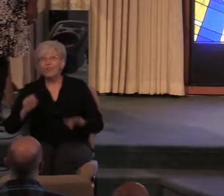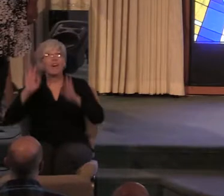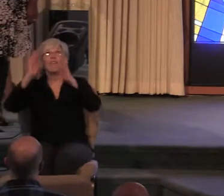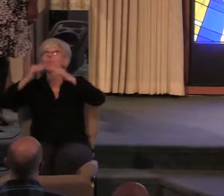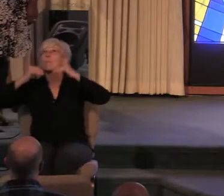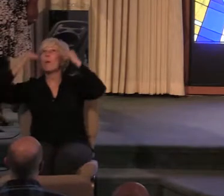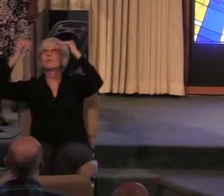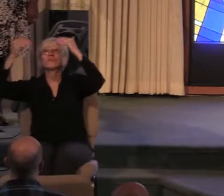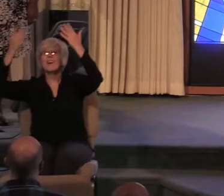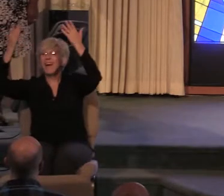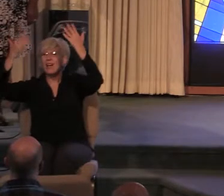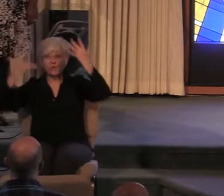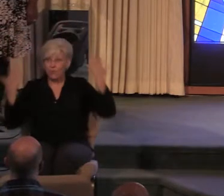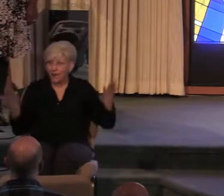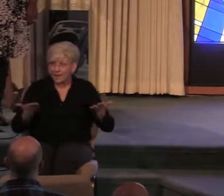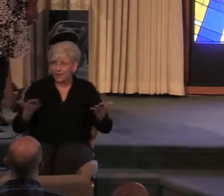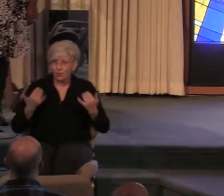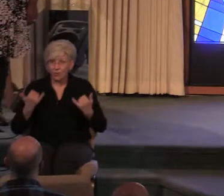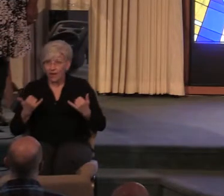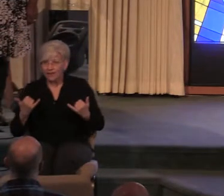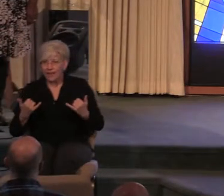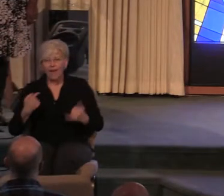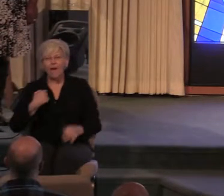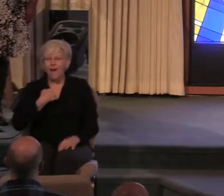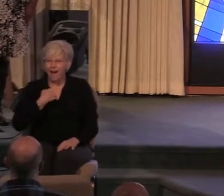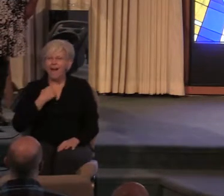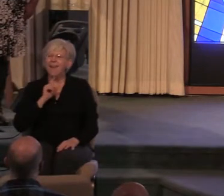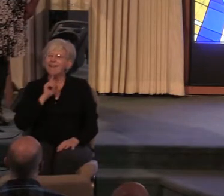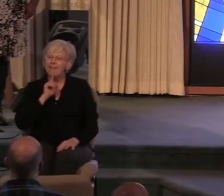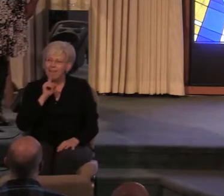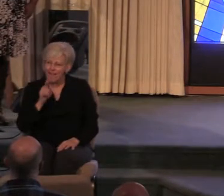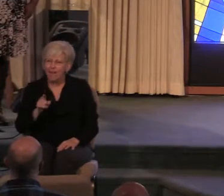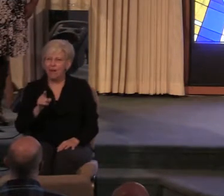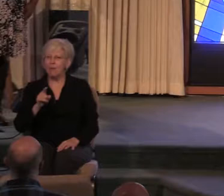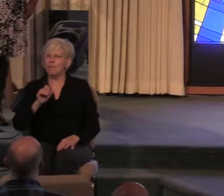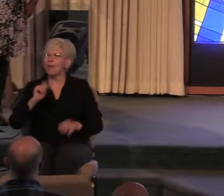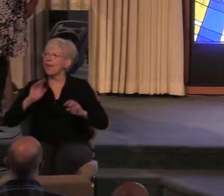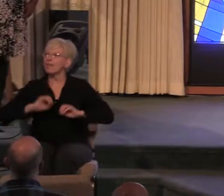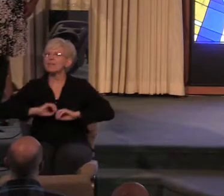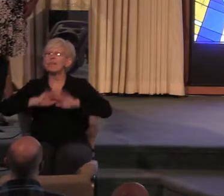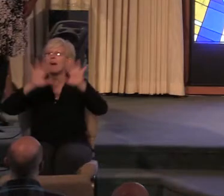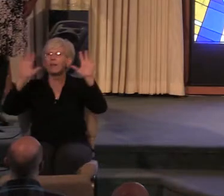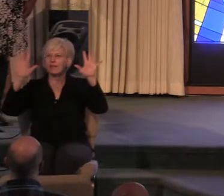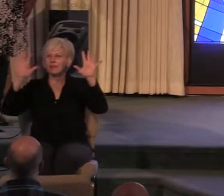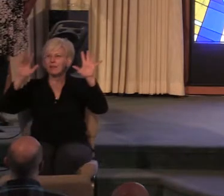Right here, right now, I am a light of this world.